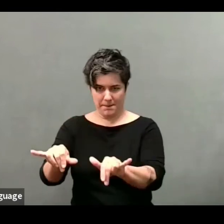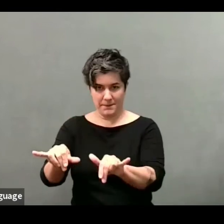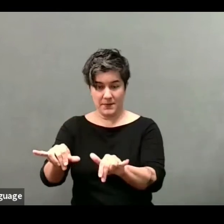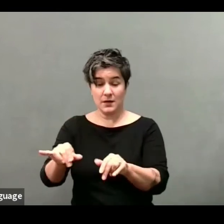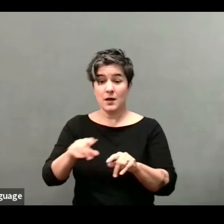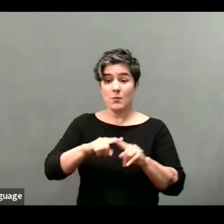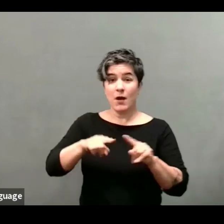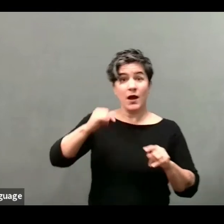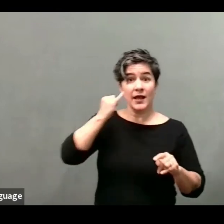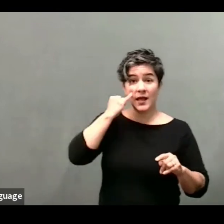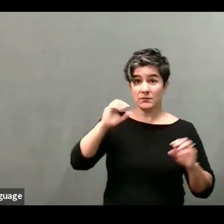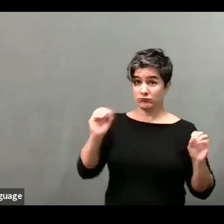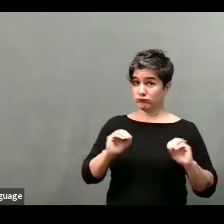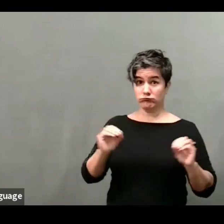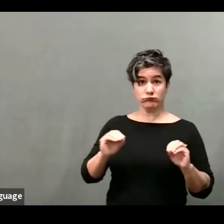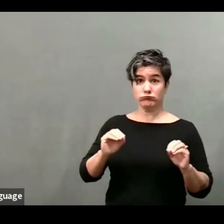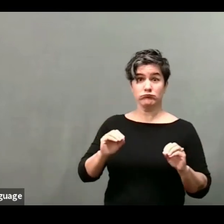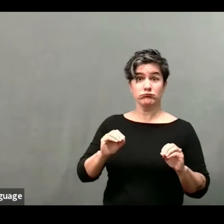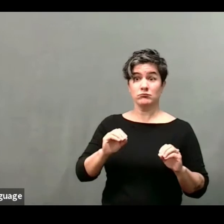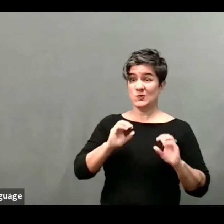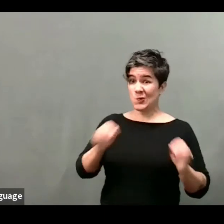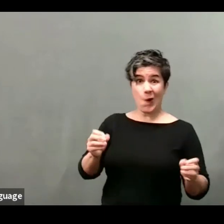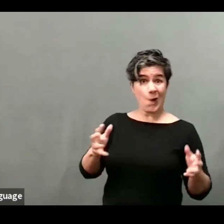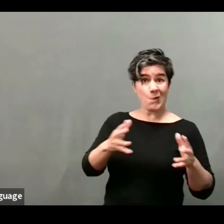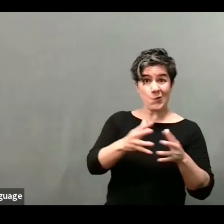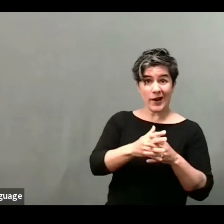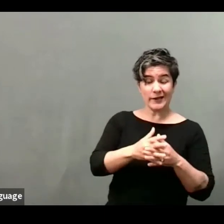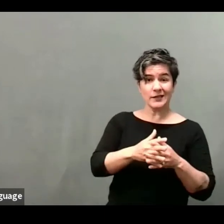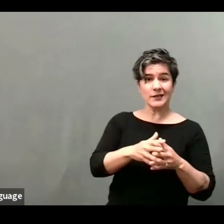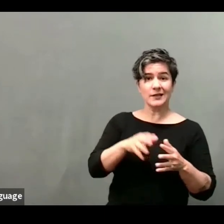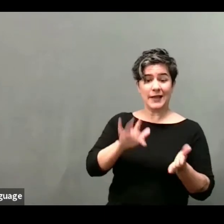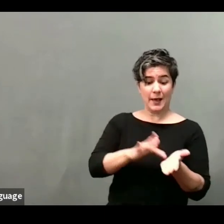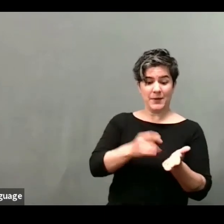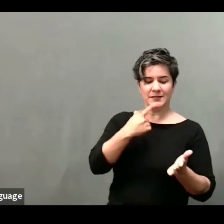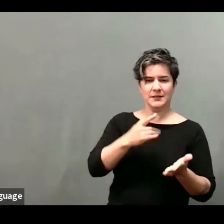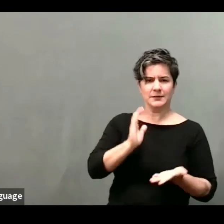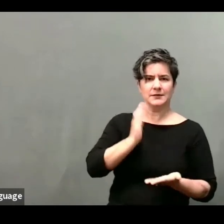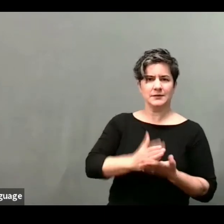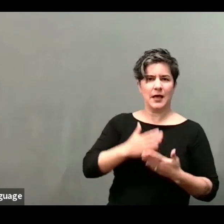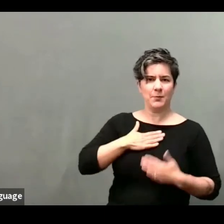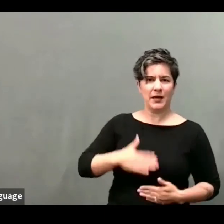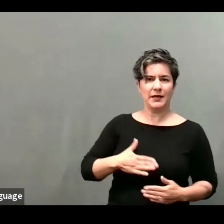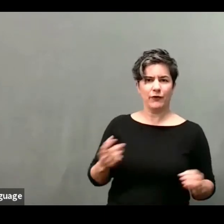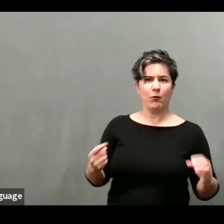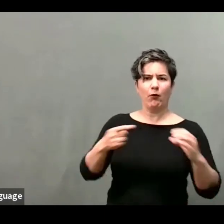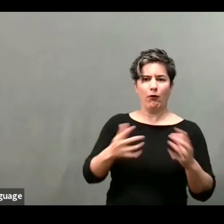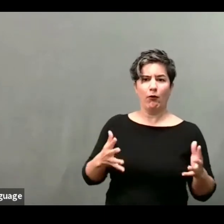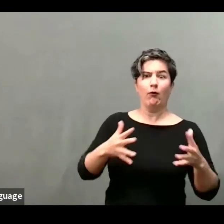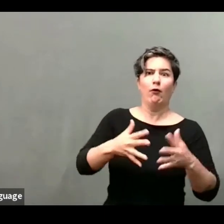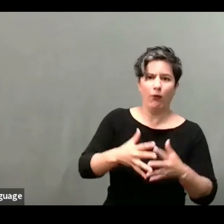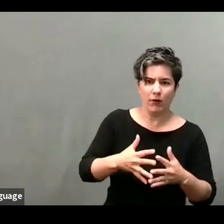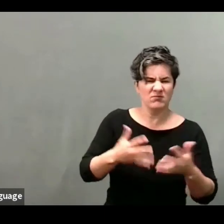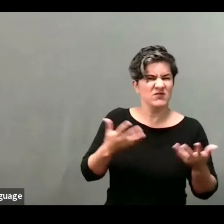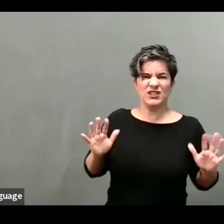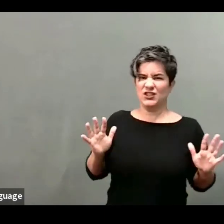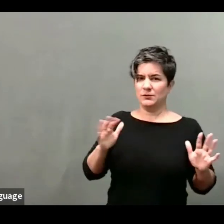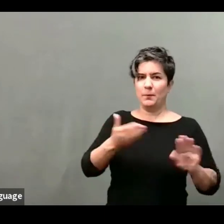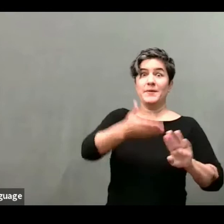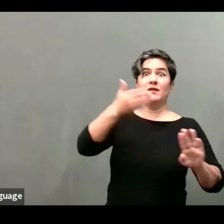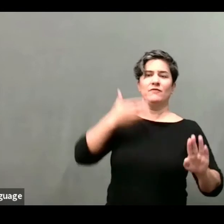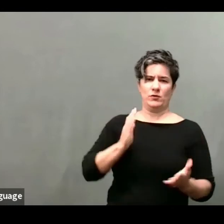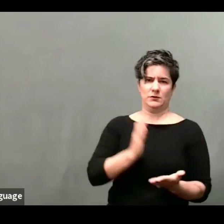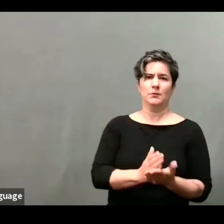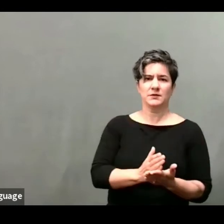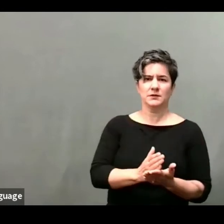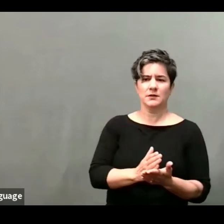initial pregnancy processes from occurring, that initial fertilization. Oftentimes patients are comfortable